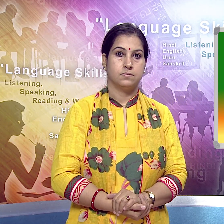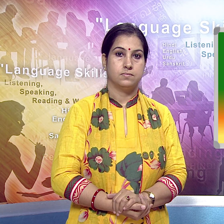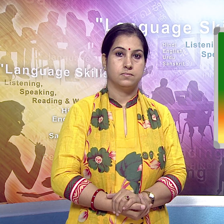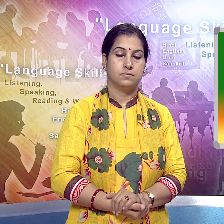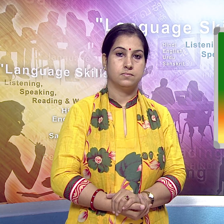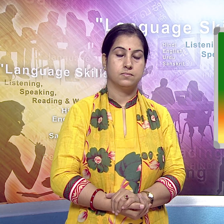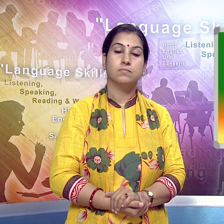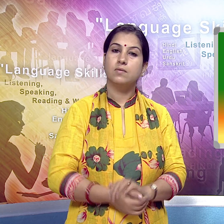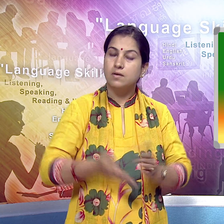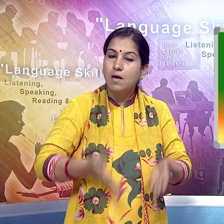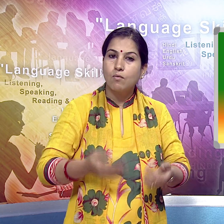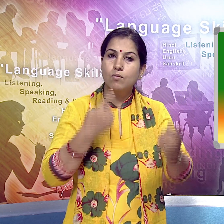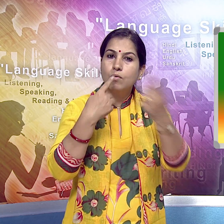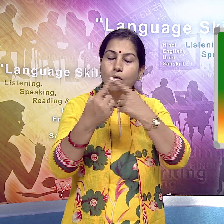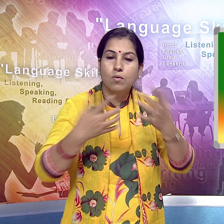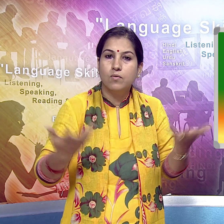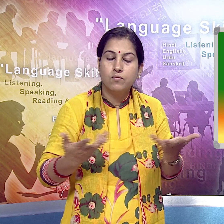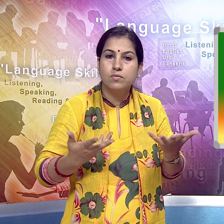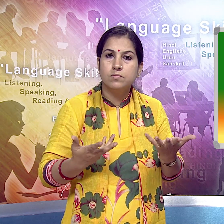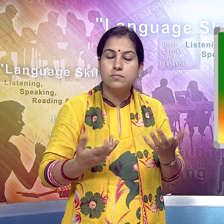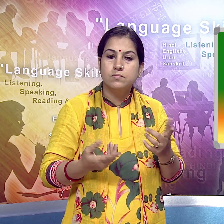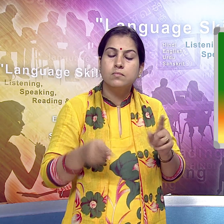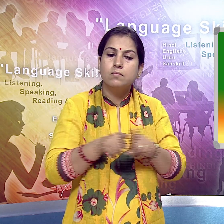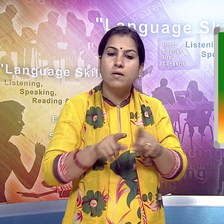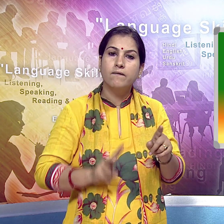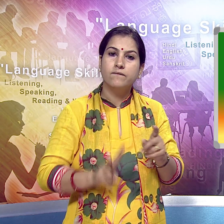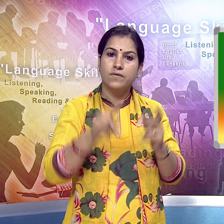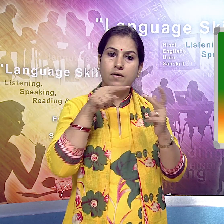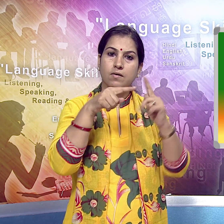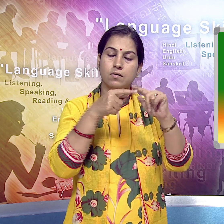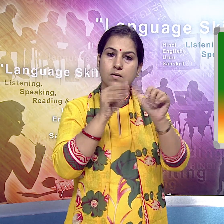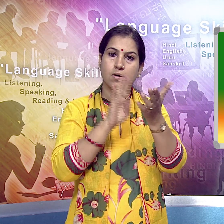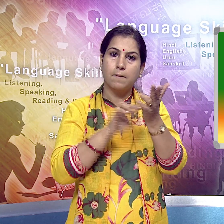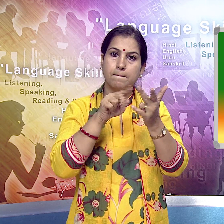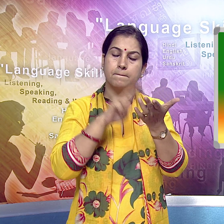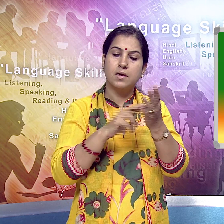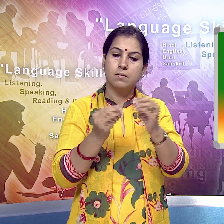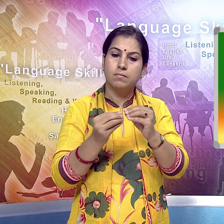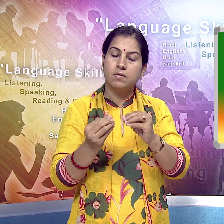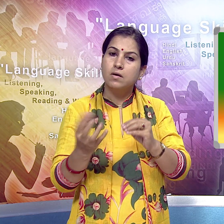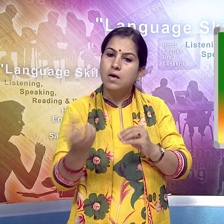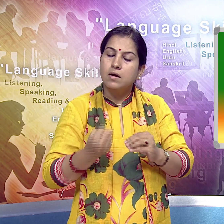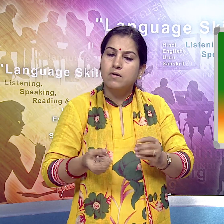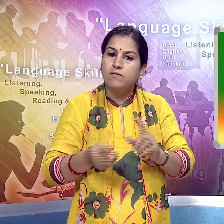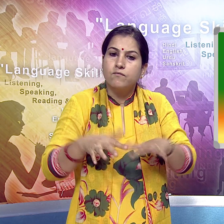Now we will learn about where we will get the vitamin B complex. As you can see, a variety of